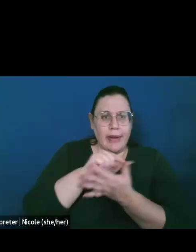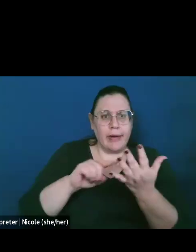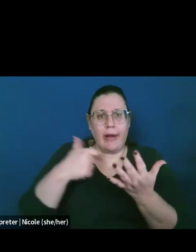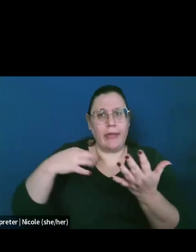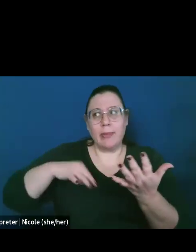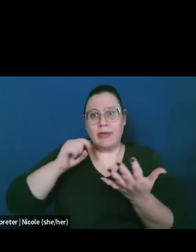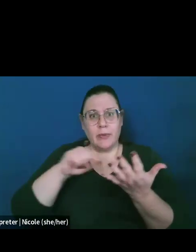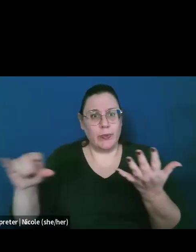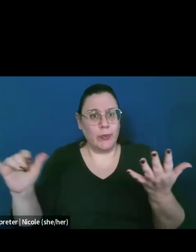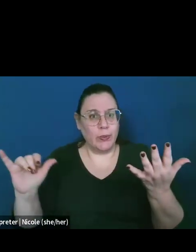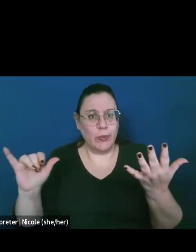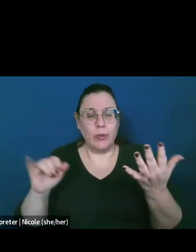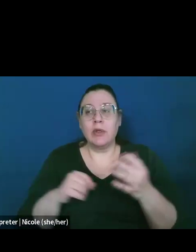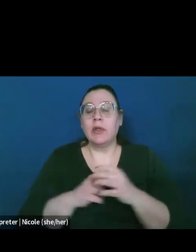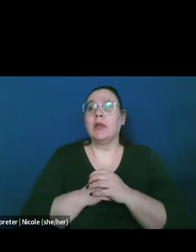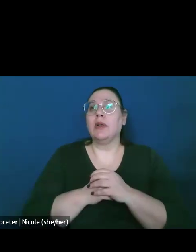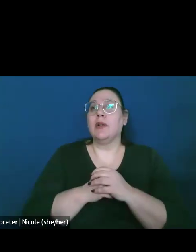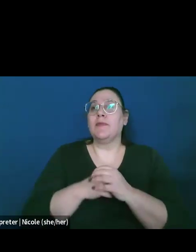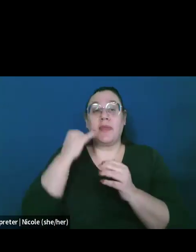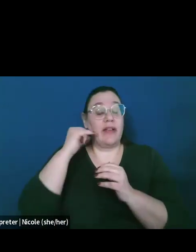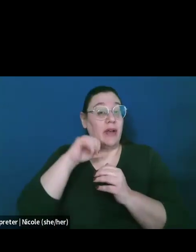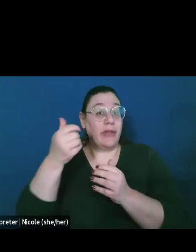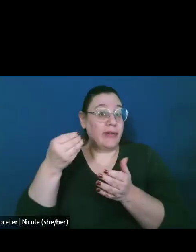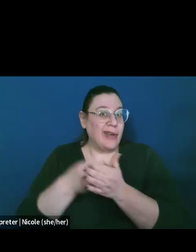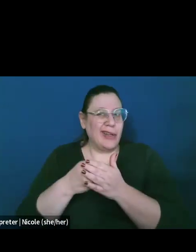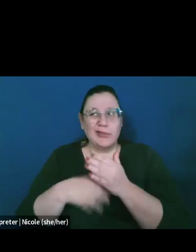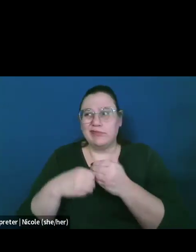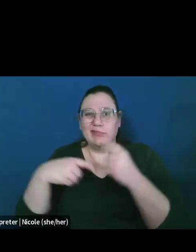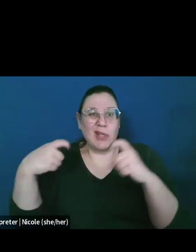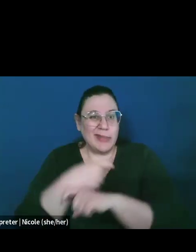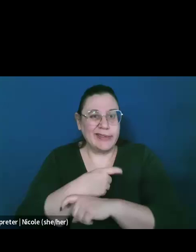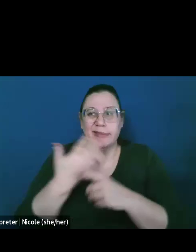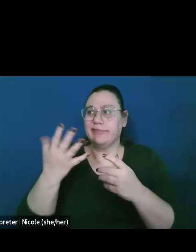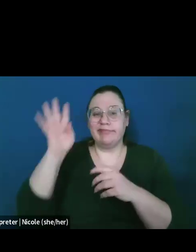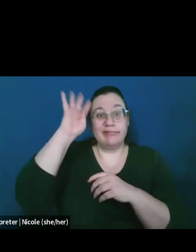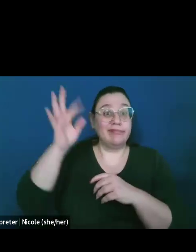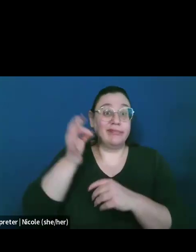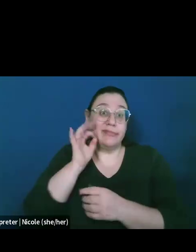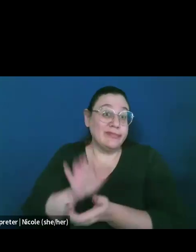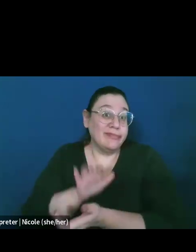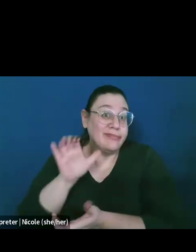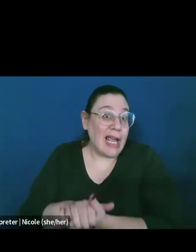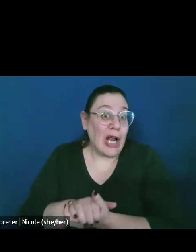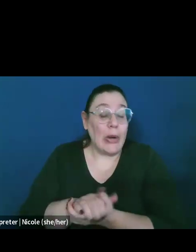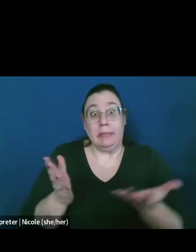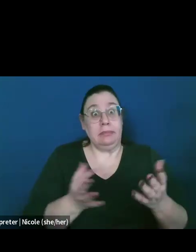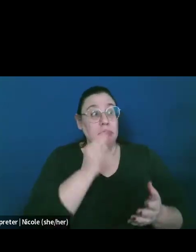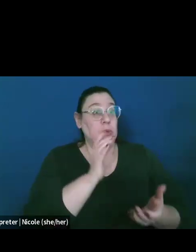benefits, if you have other financial complexities such as upcoming marriage, upcoming